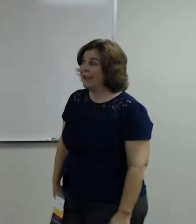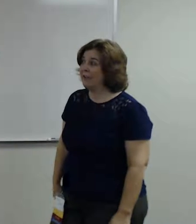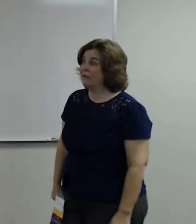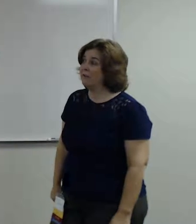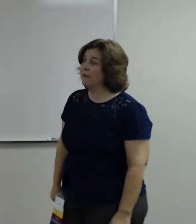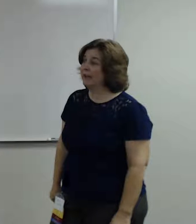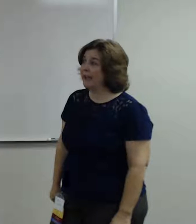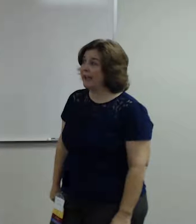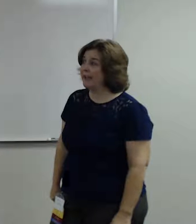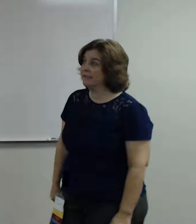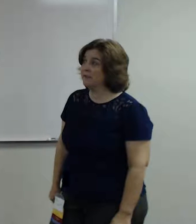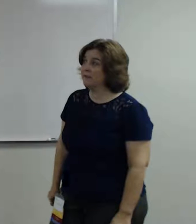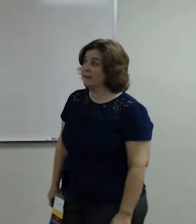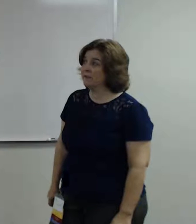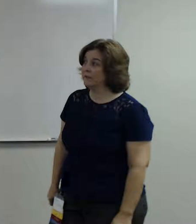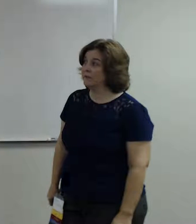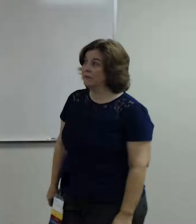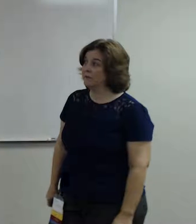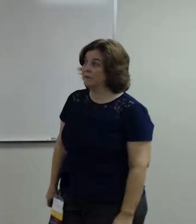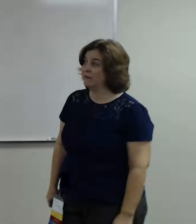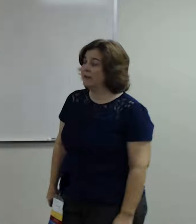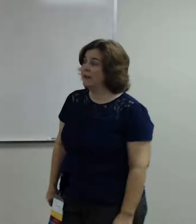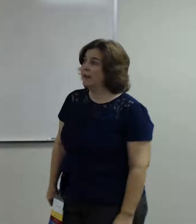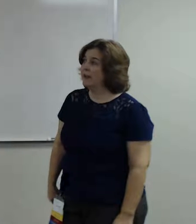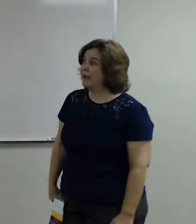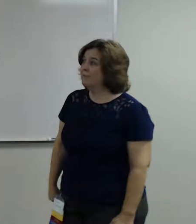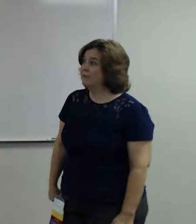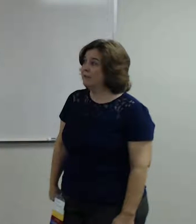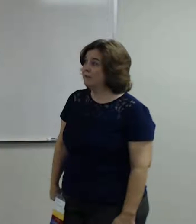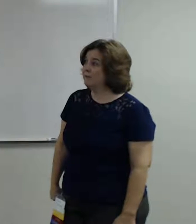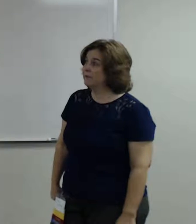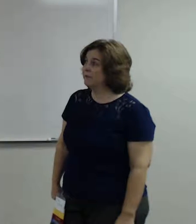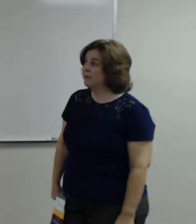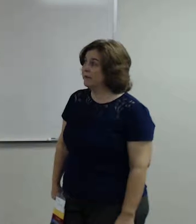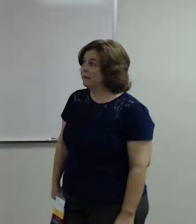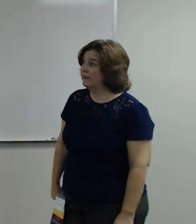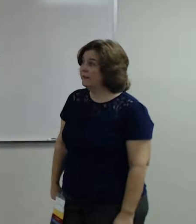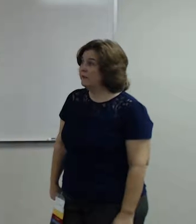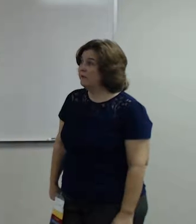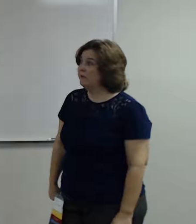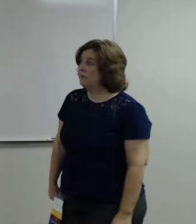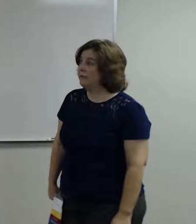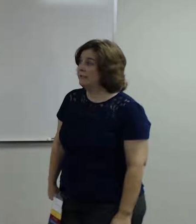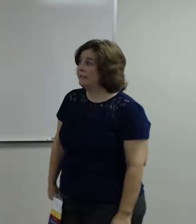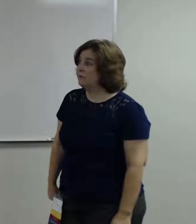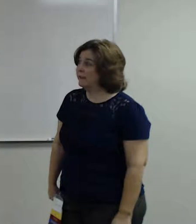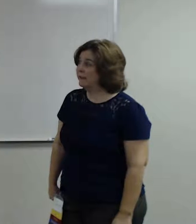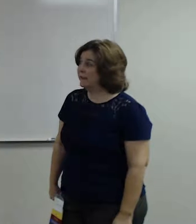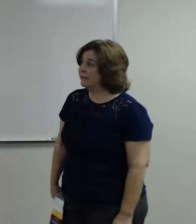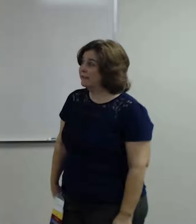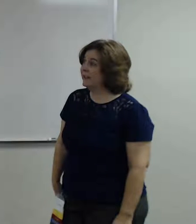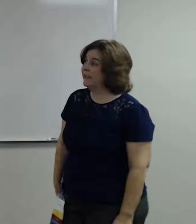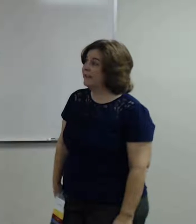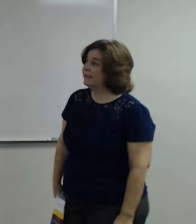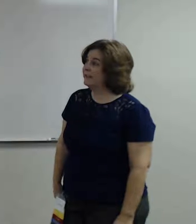Are you wearing a hat as a professional interpreter? I'm looking for someone who is experienced and